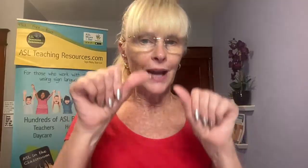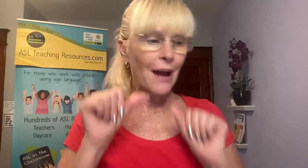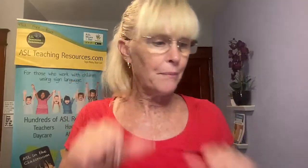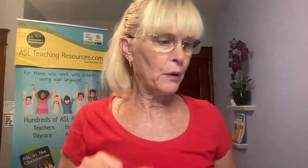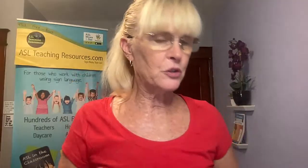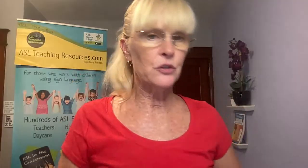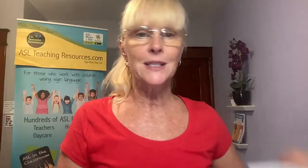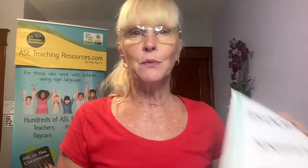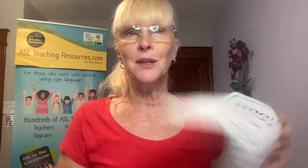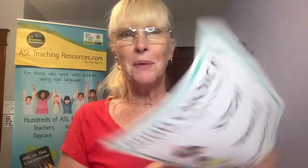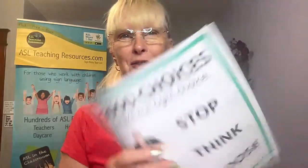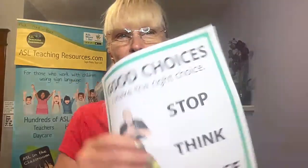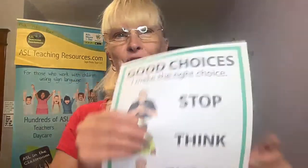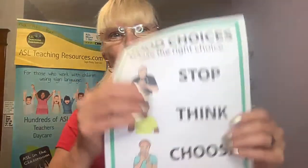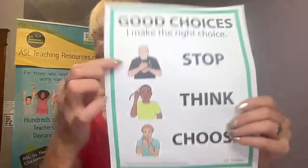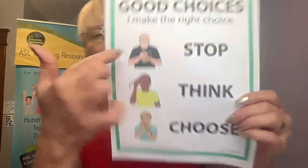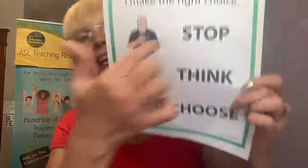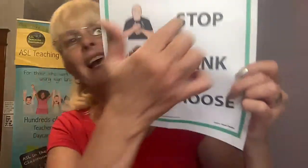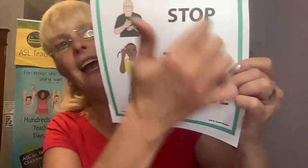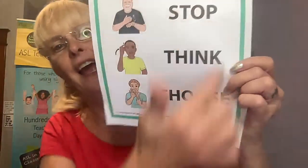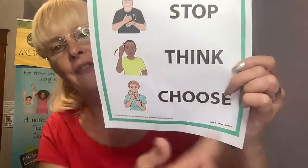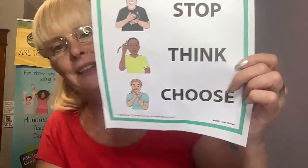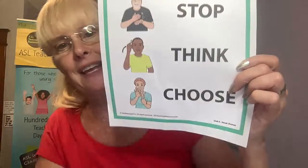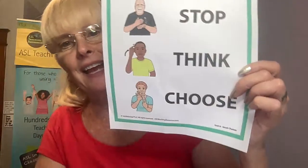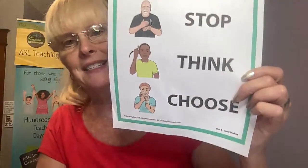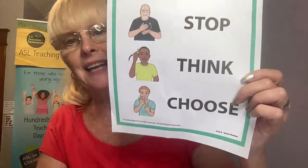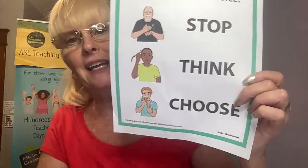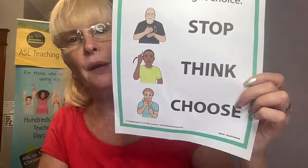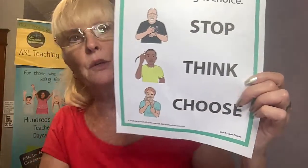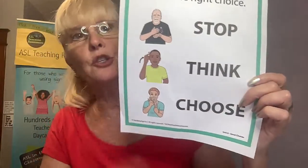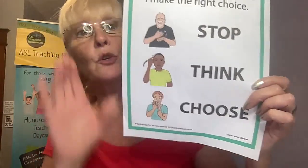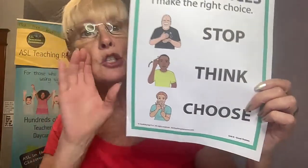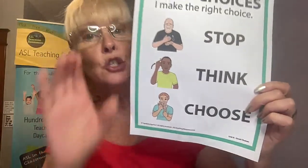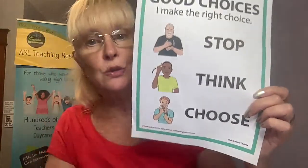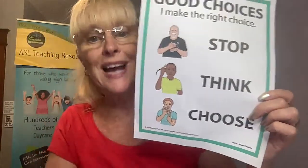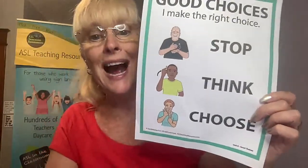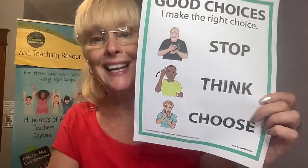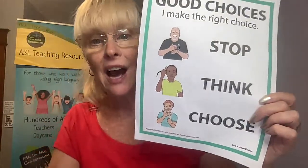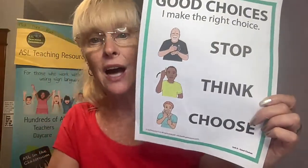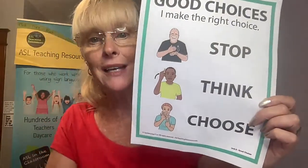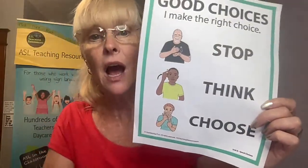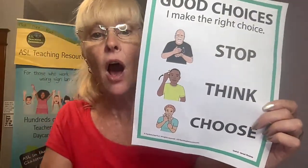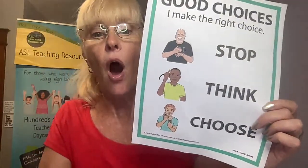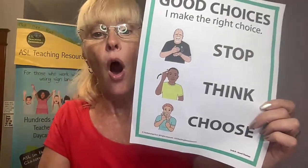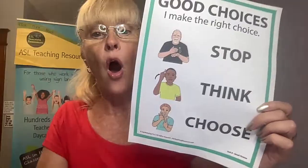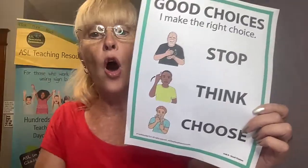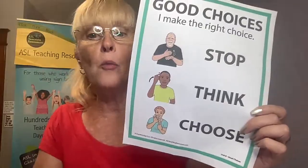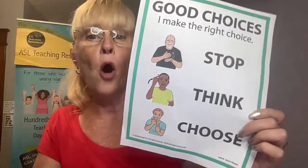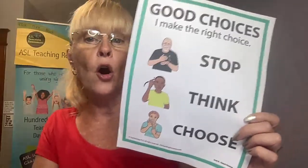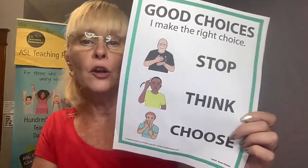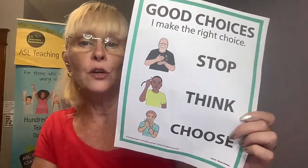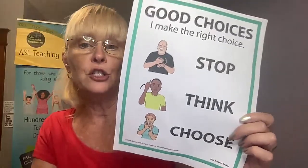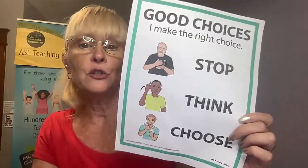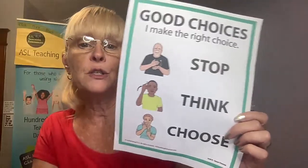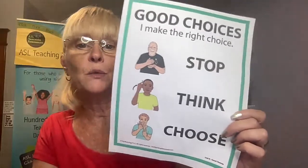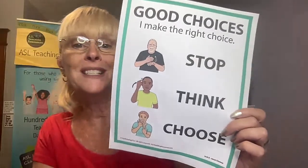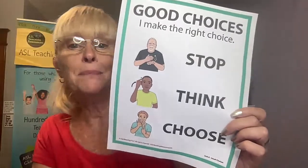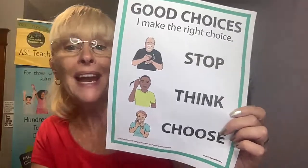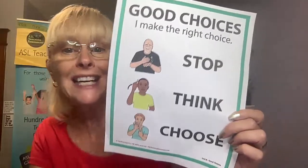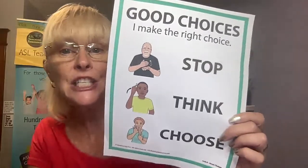have posters. And with the posters, you can see everything has sign language. You can choose icon, or you can choose it with